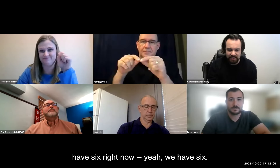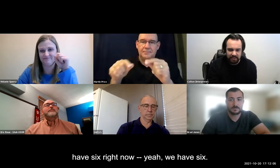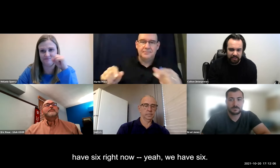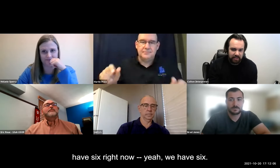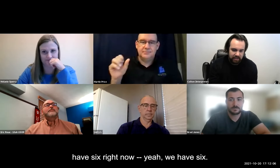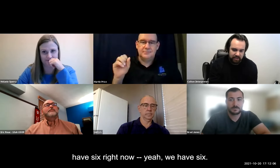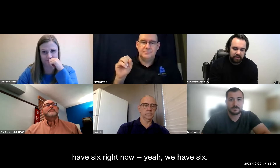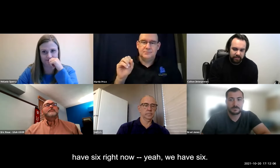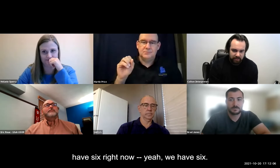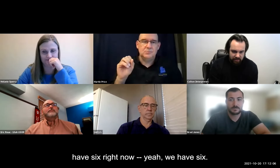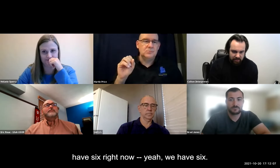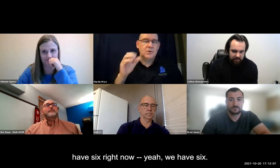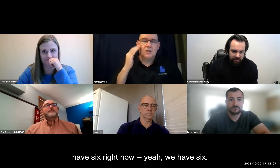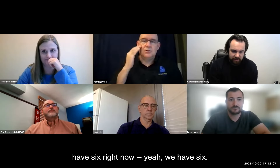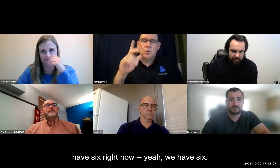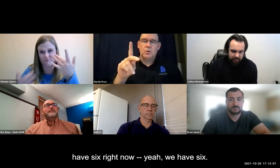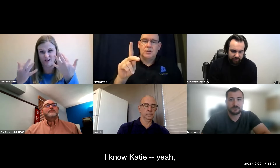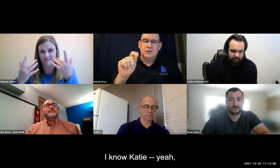6.